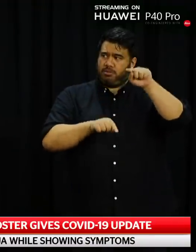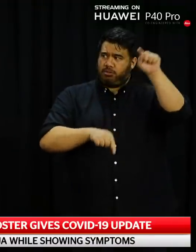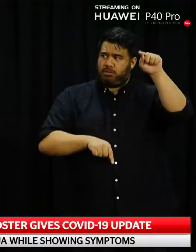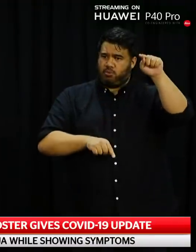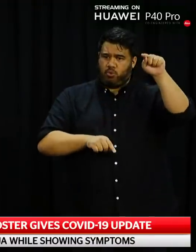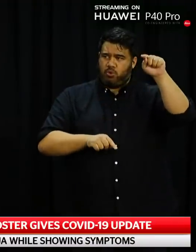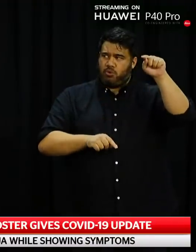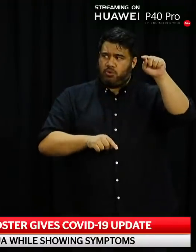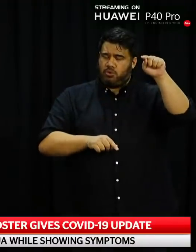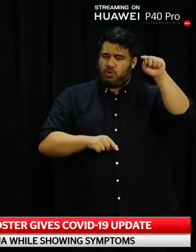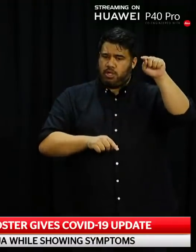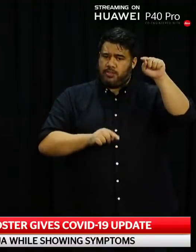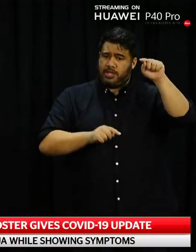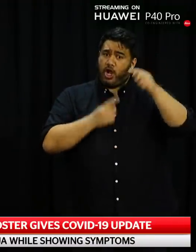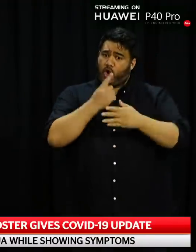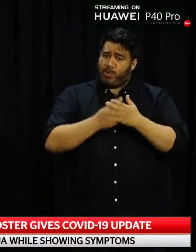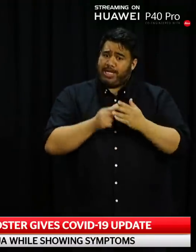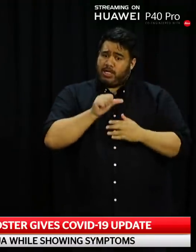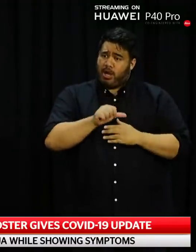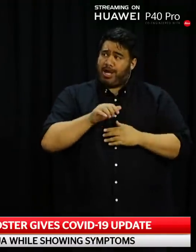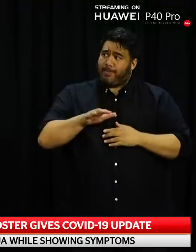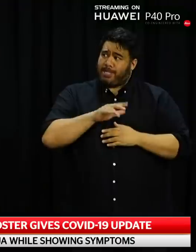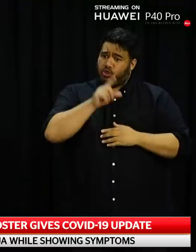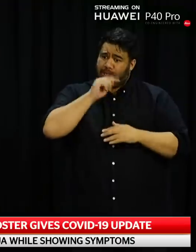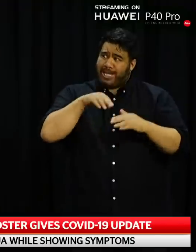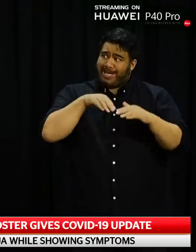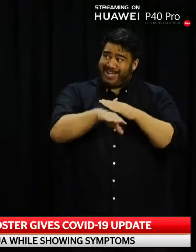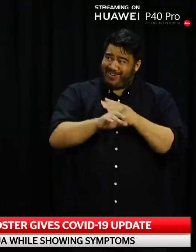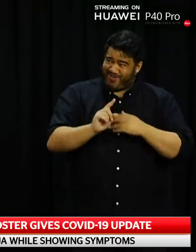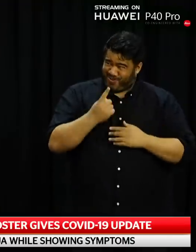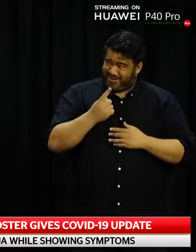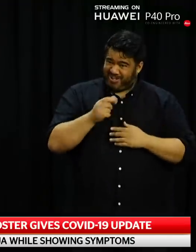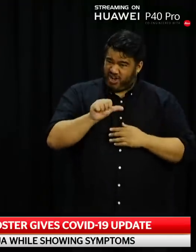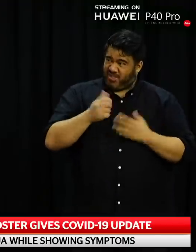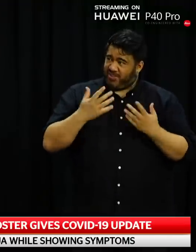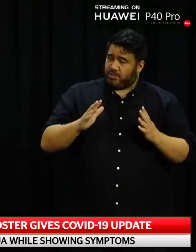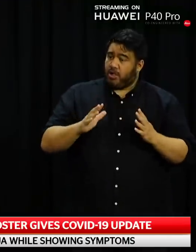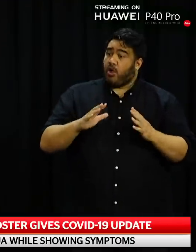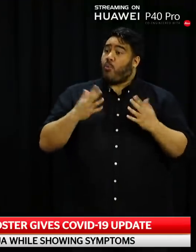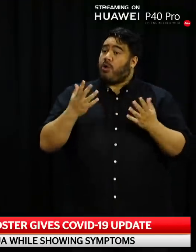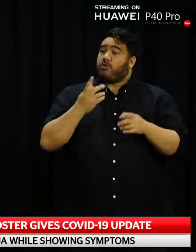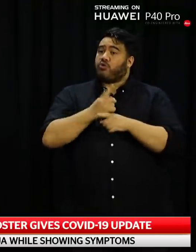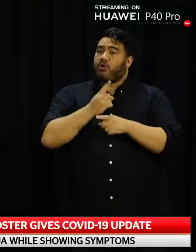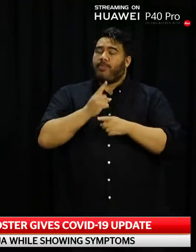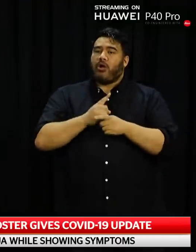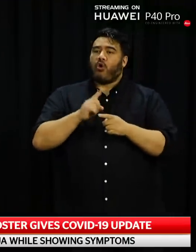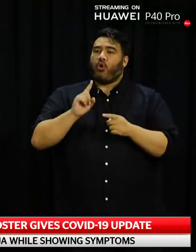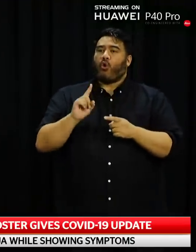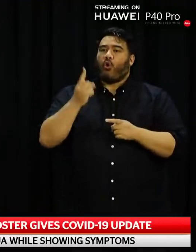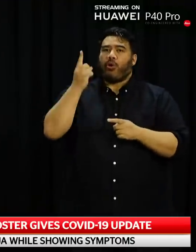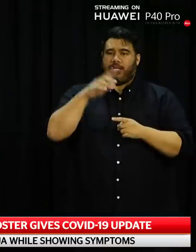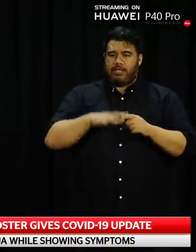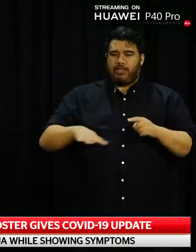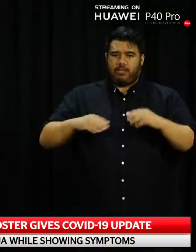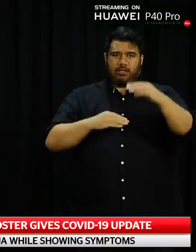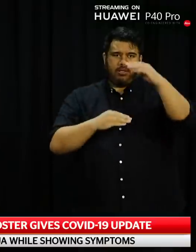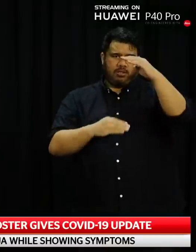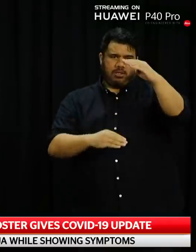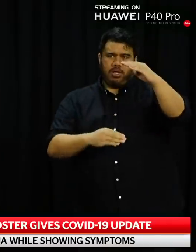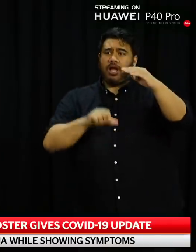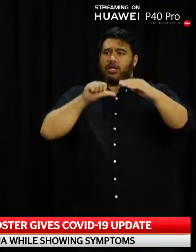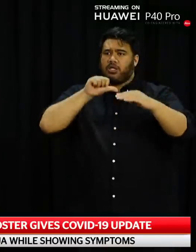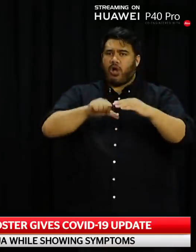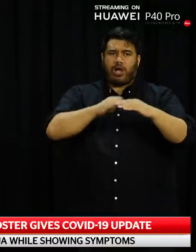with checkpoints? At those locations, because of the way Auckland is structured, yes, we are able to cover it with